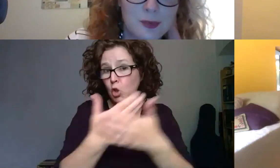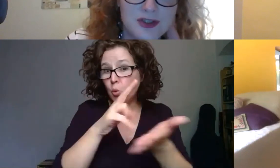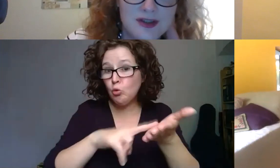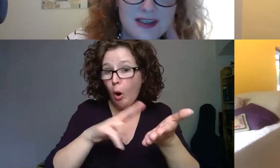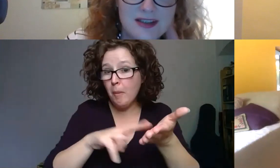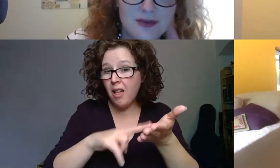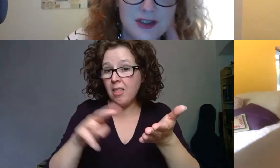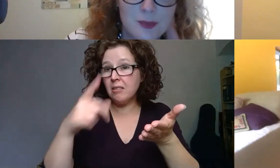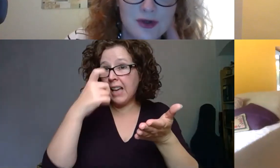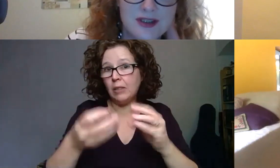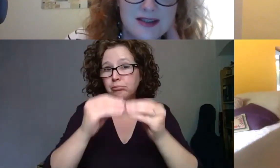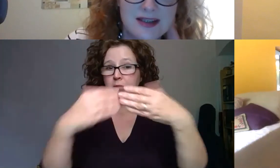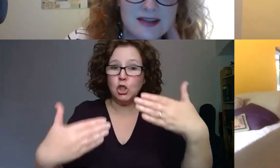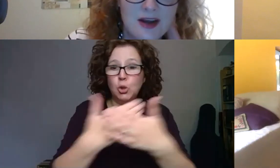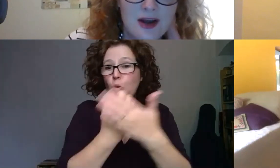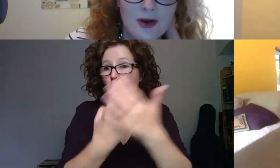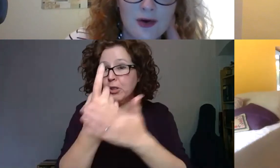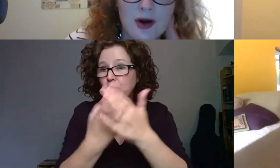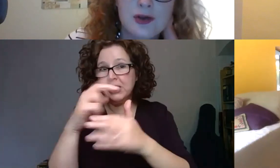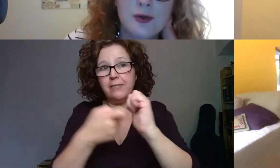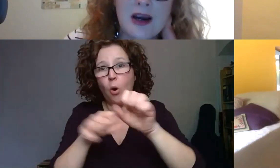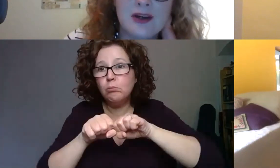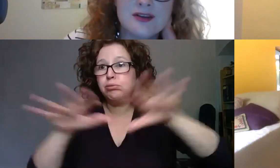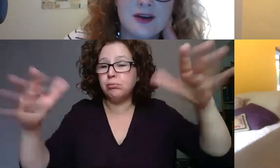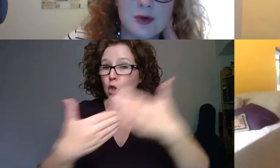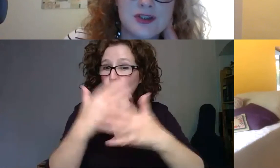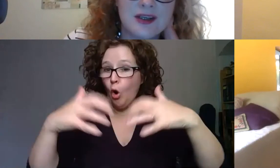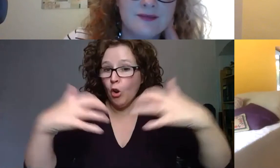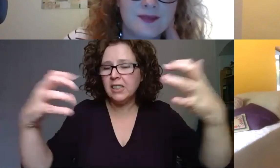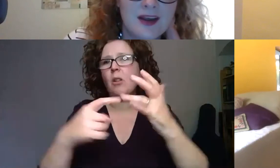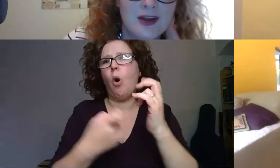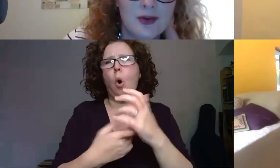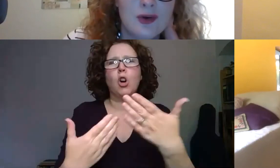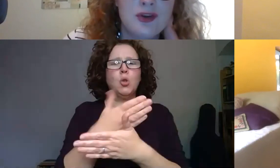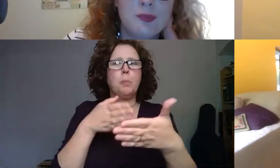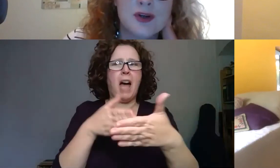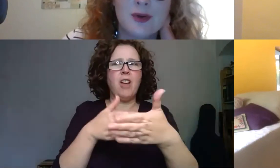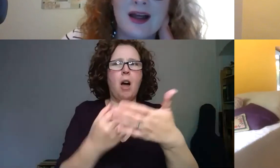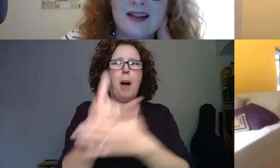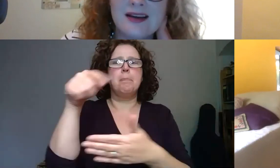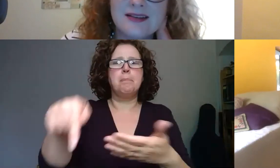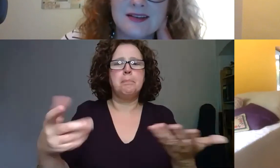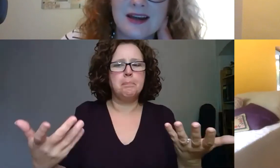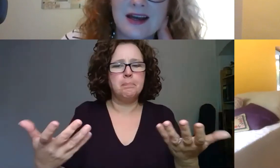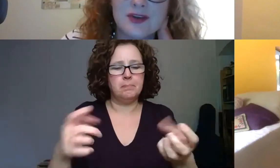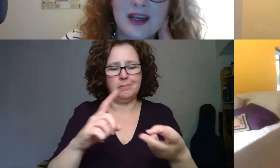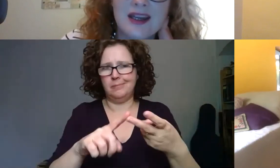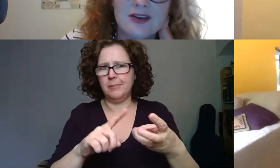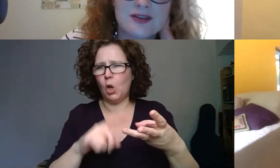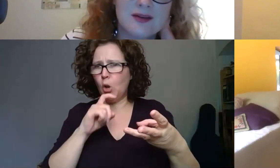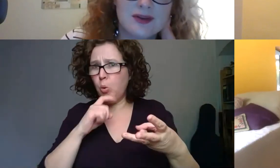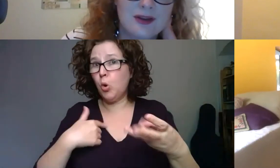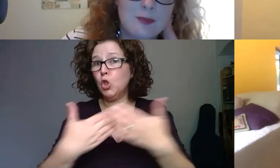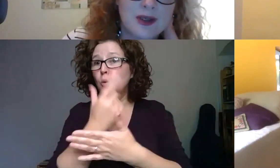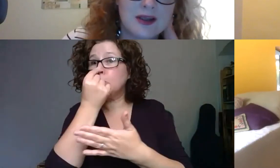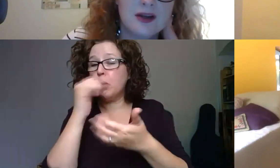produce new opportunities to reach more audiences, or are new barriers emerging? who are the new possible allies, and after 8